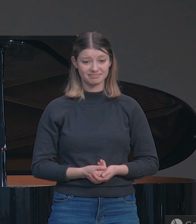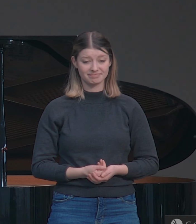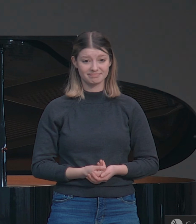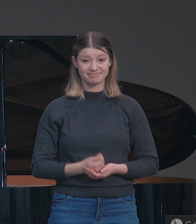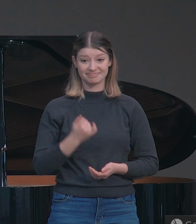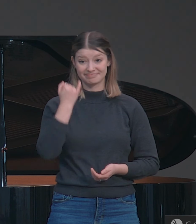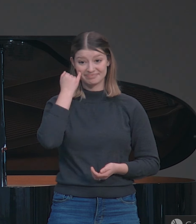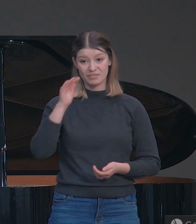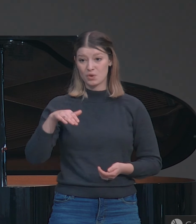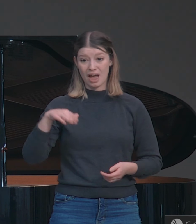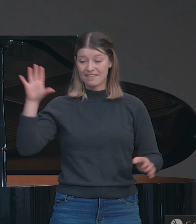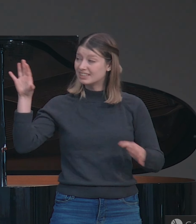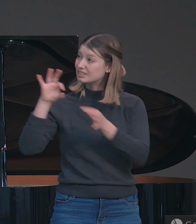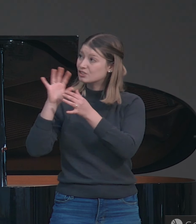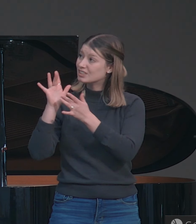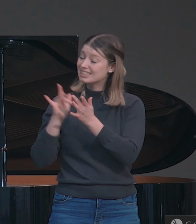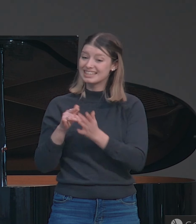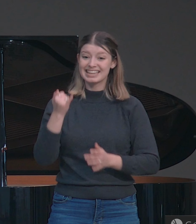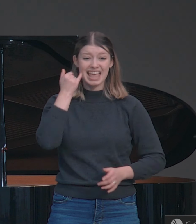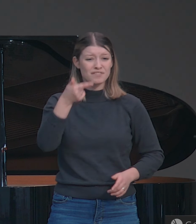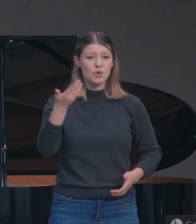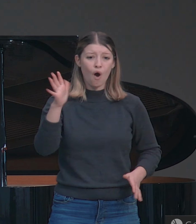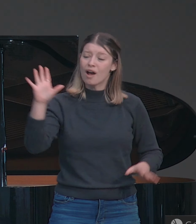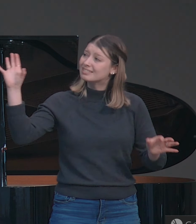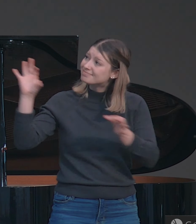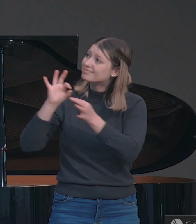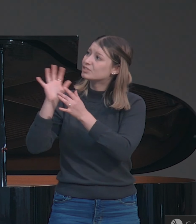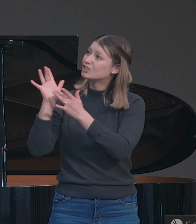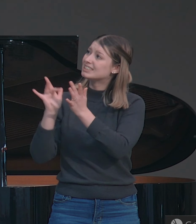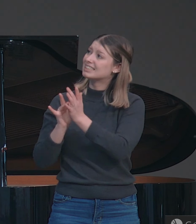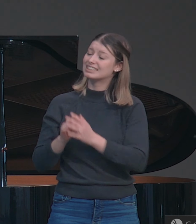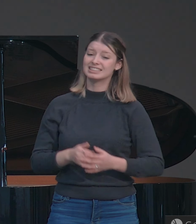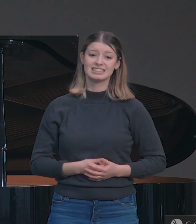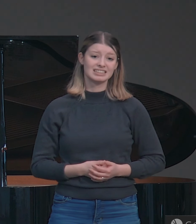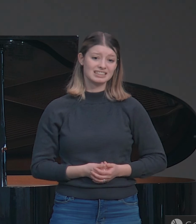you don't know Jesus, come to him. If you know Jesus,